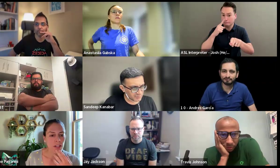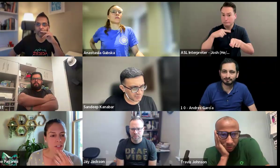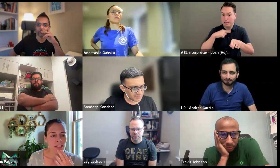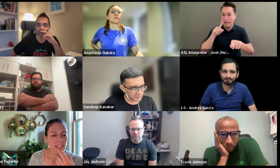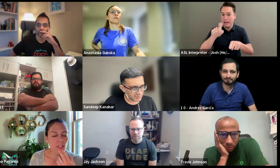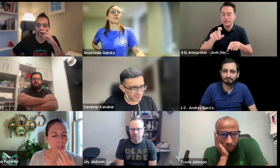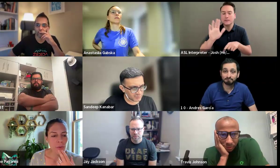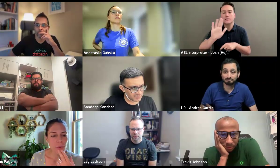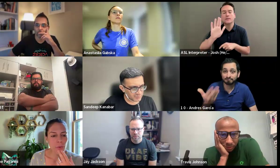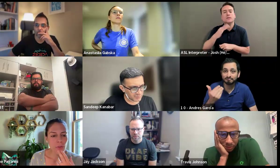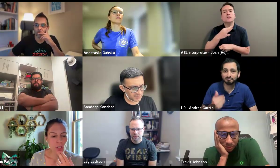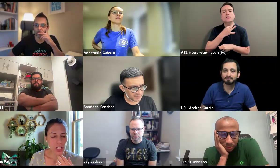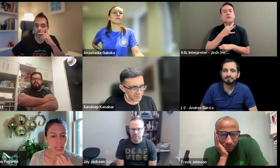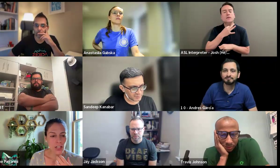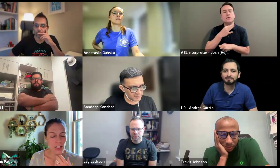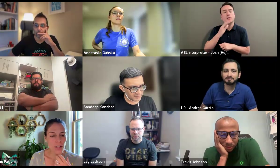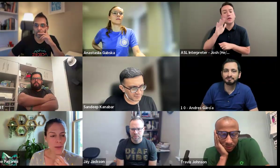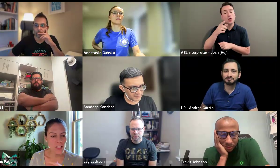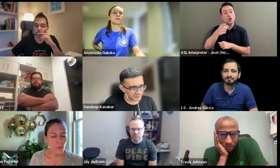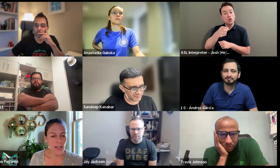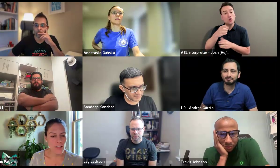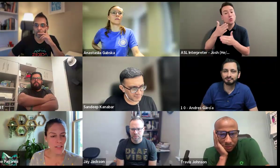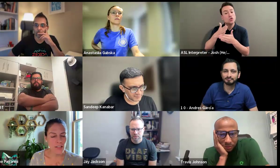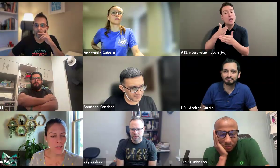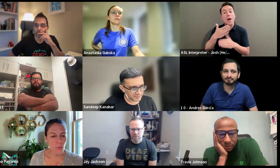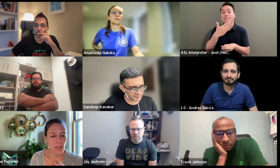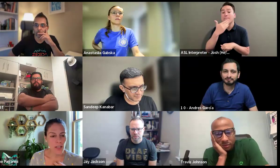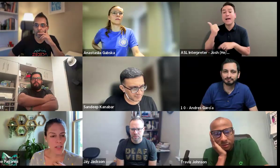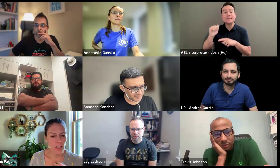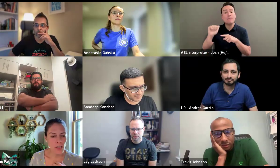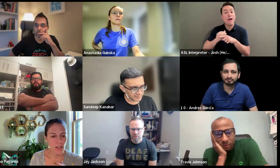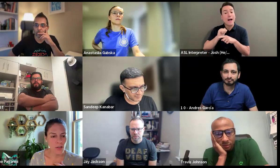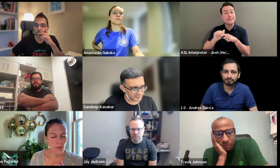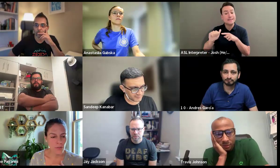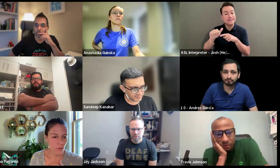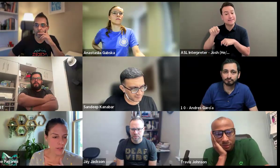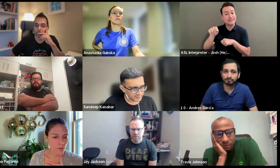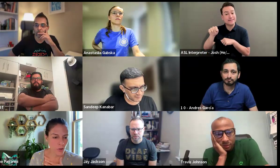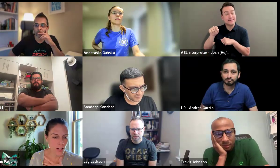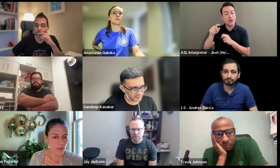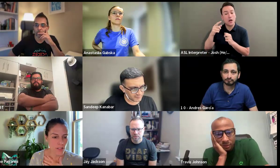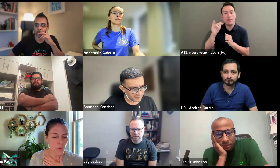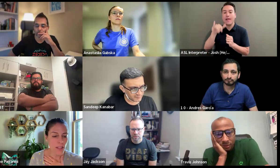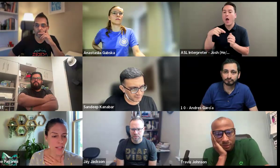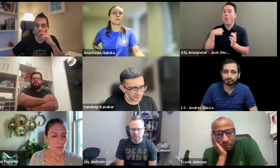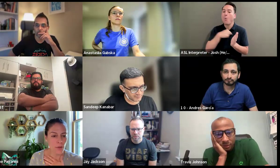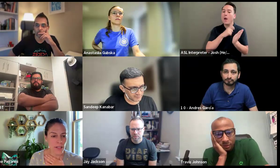So Andres, did you share the best practices that we've written for conferences with